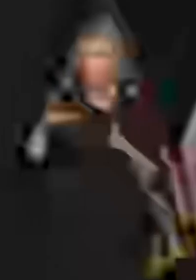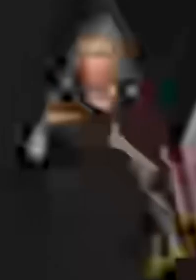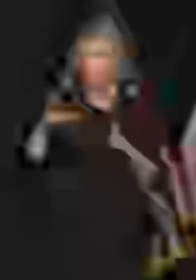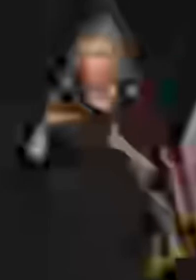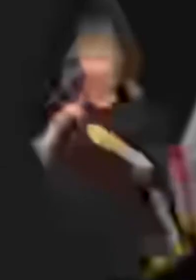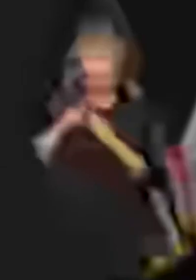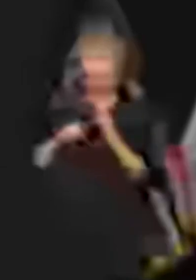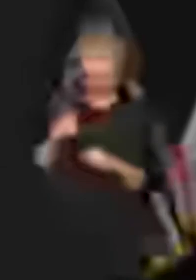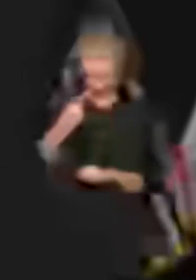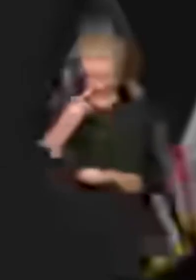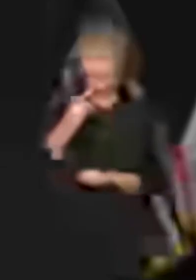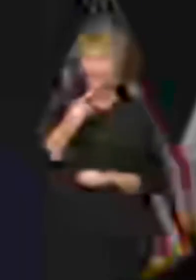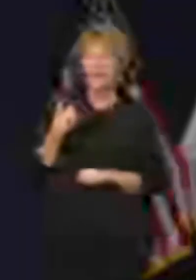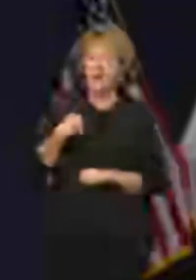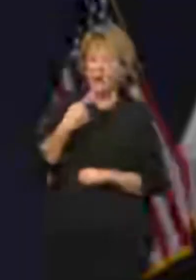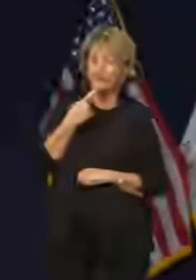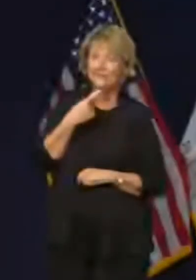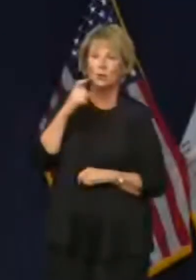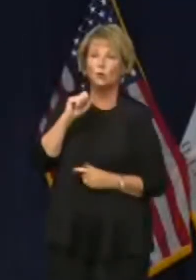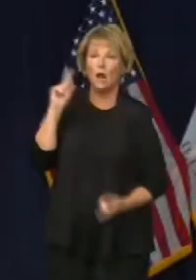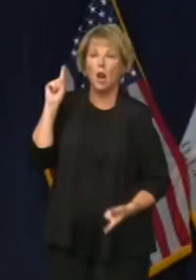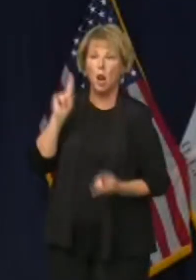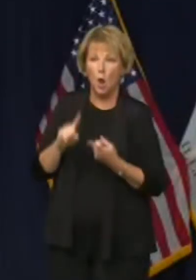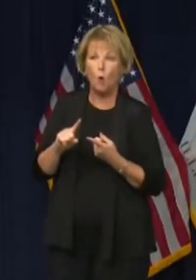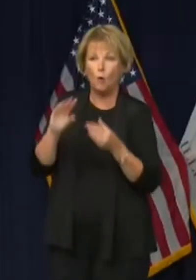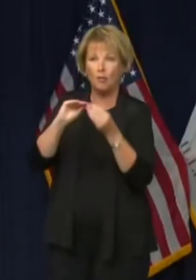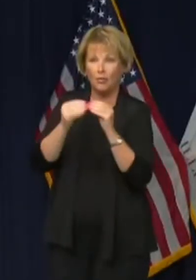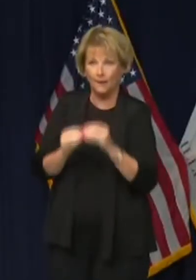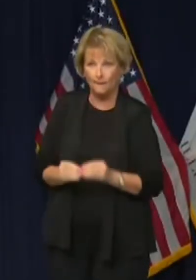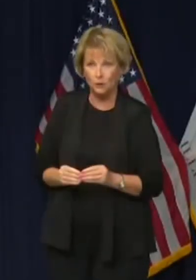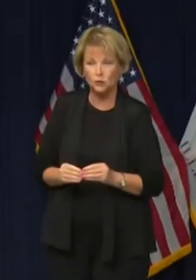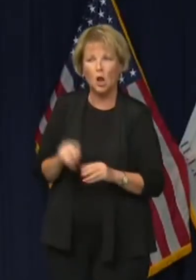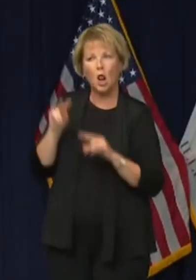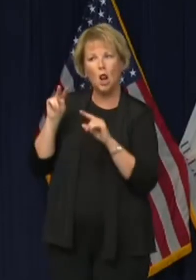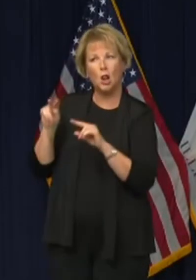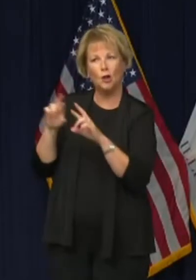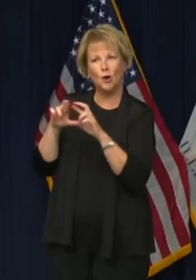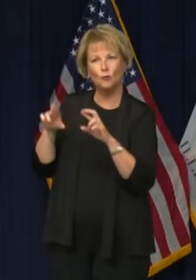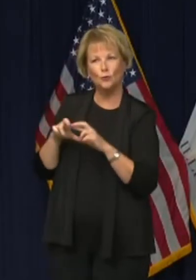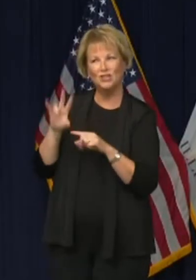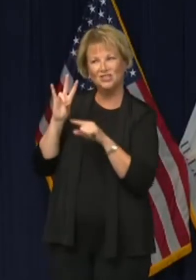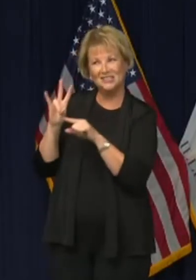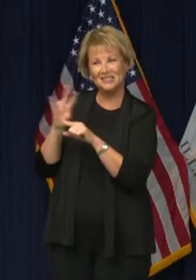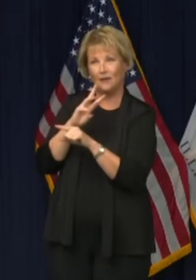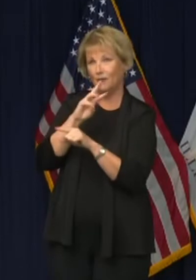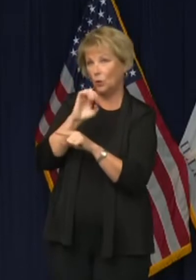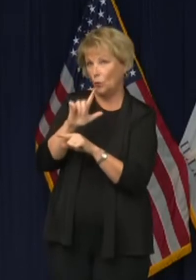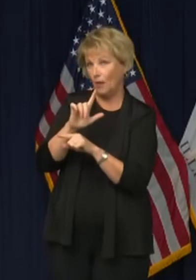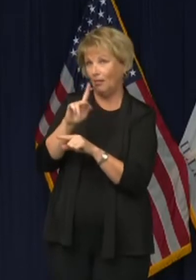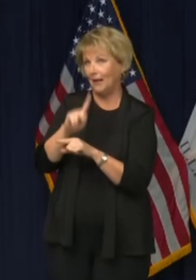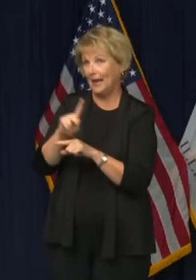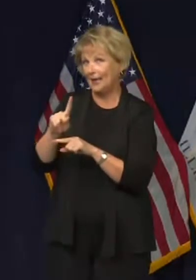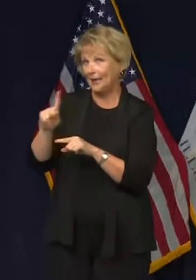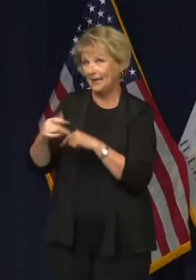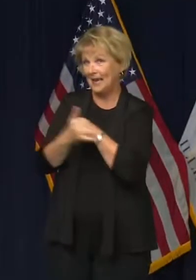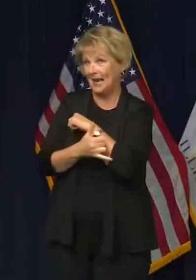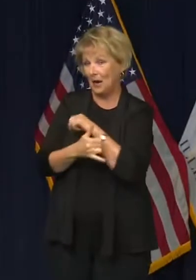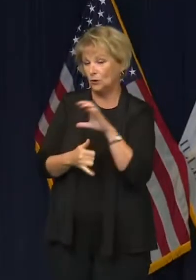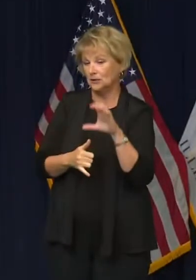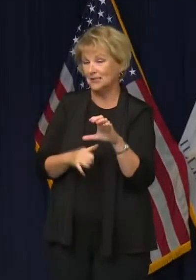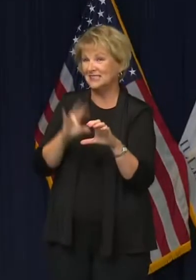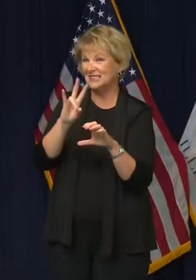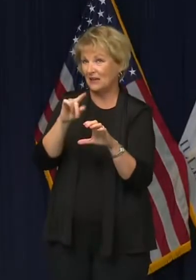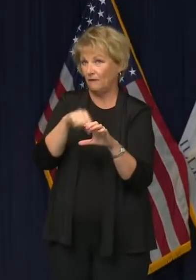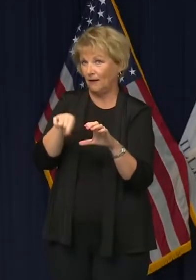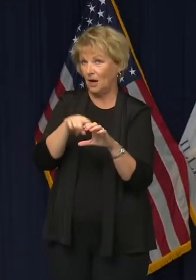that you can lower your positivity rate. Just look at Region 7, that's Will and Kankakee counties, which